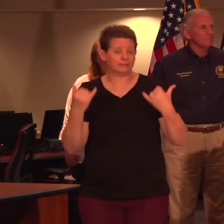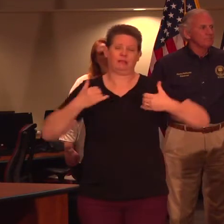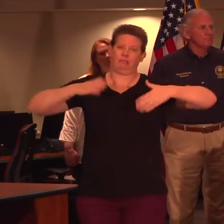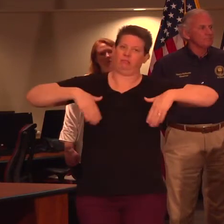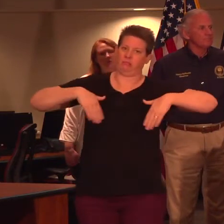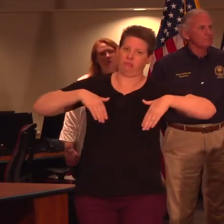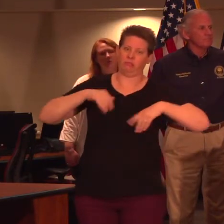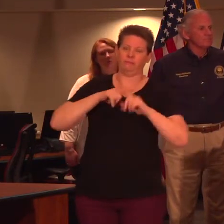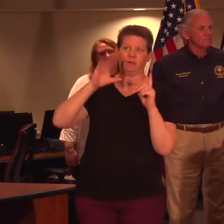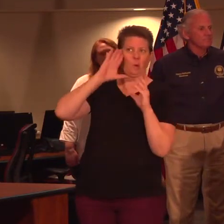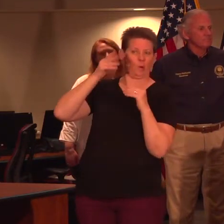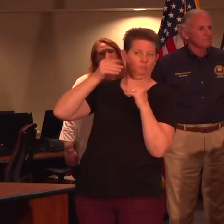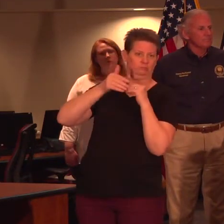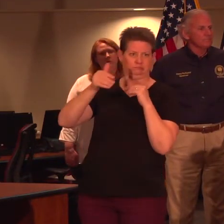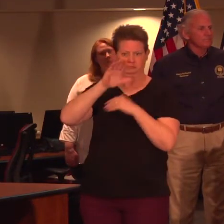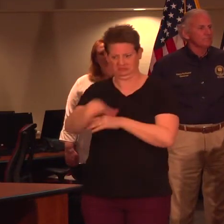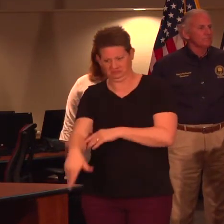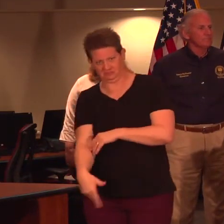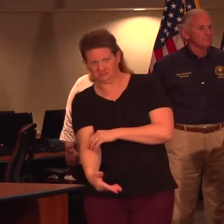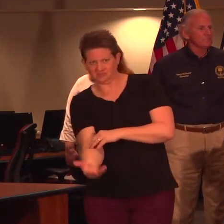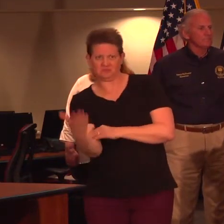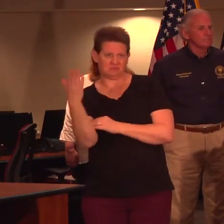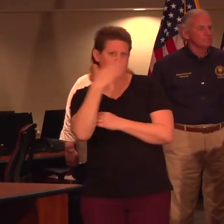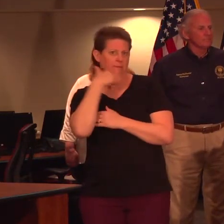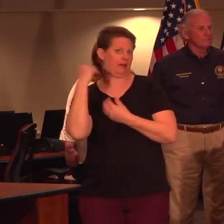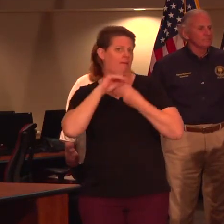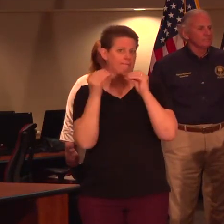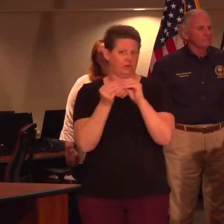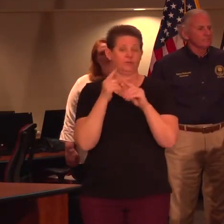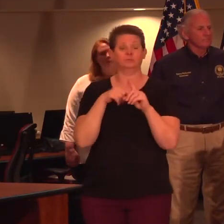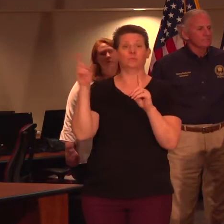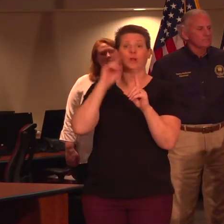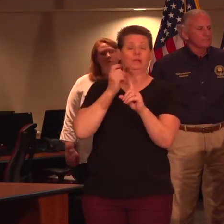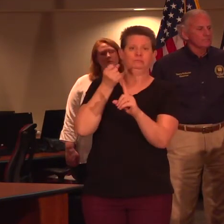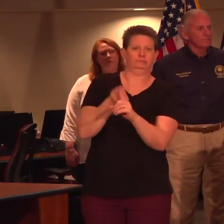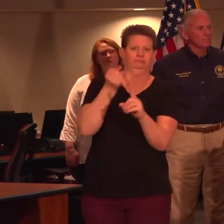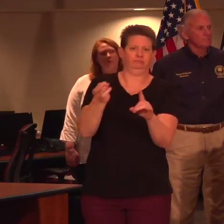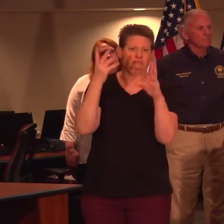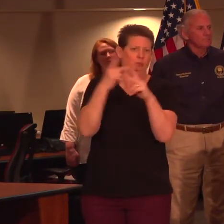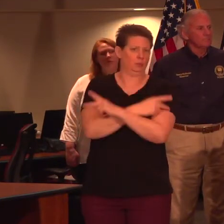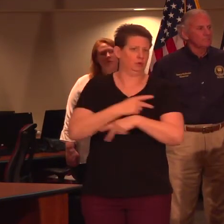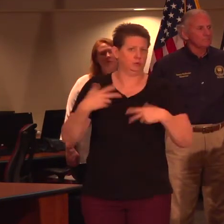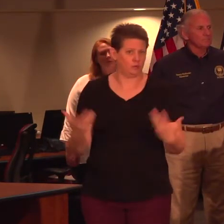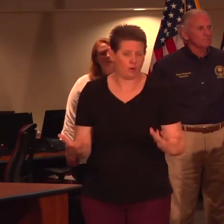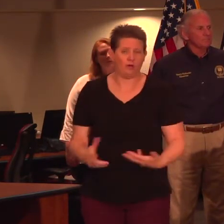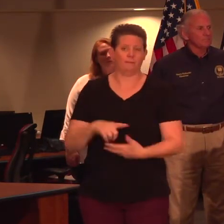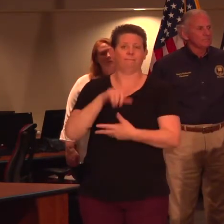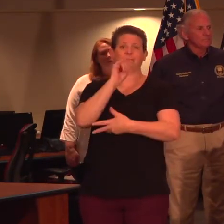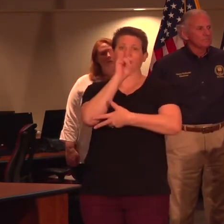hope to certainly later tonight and in the morning. But the hardest hit areas right now include